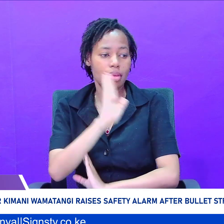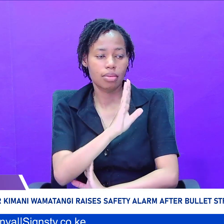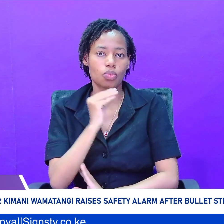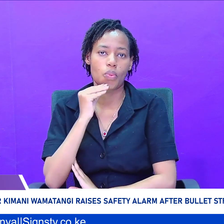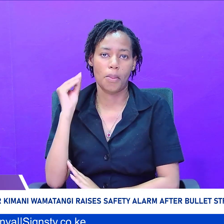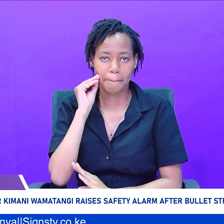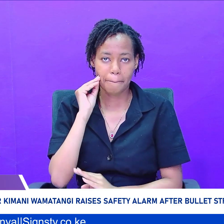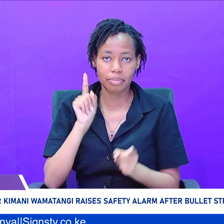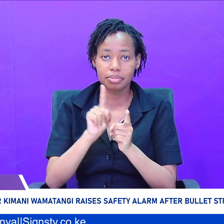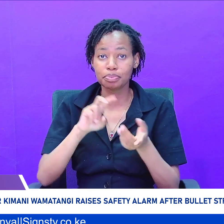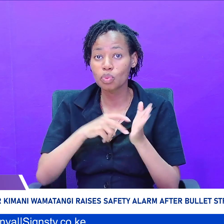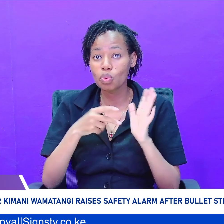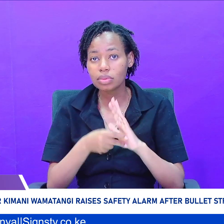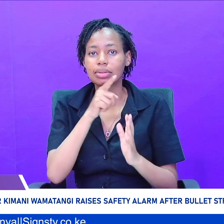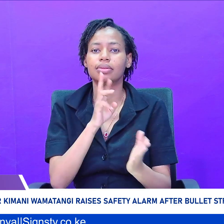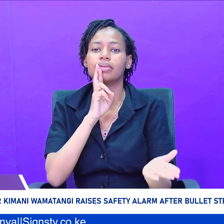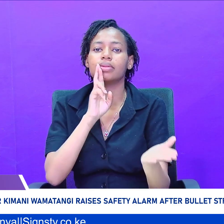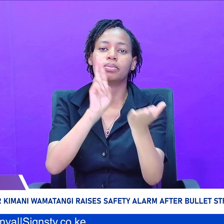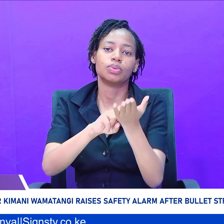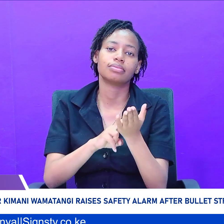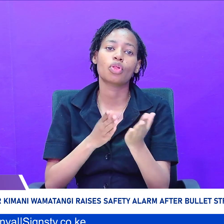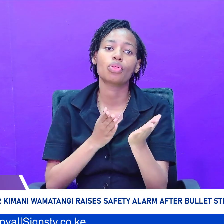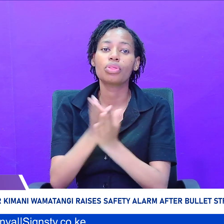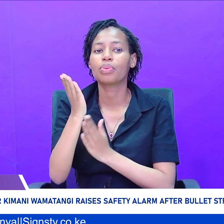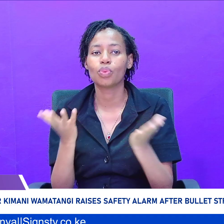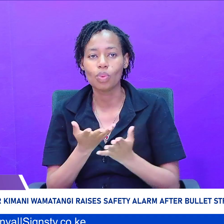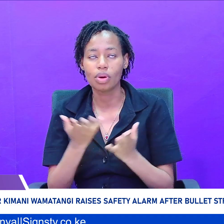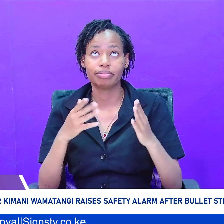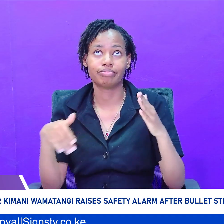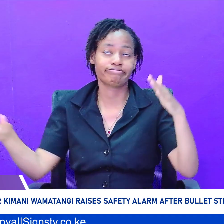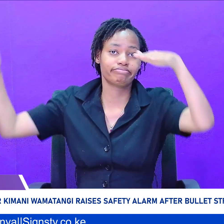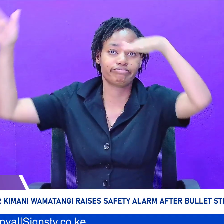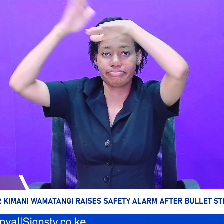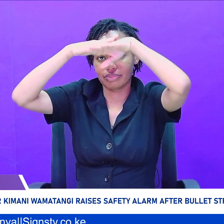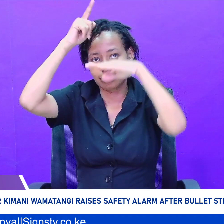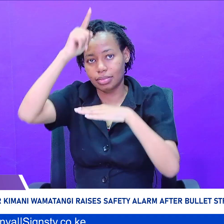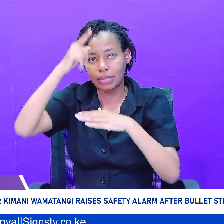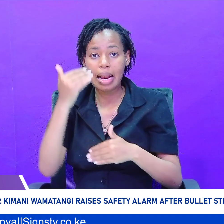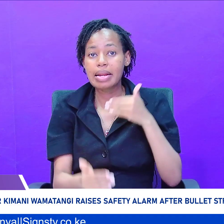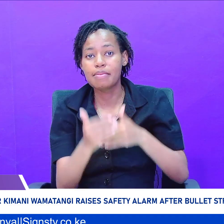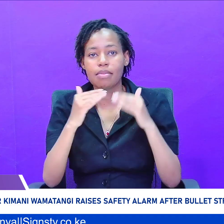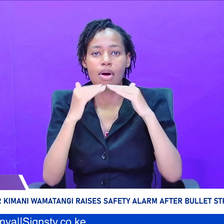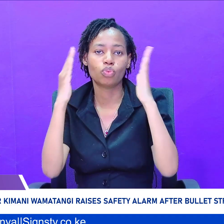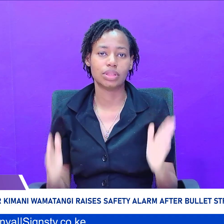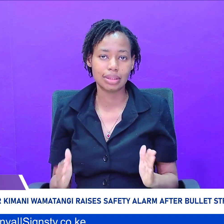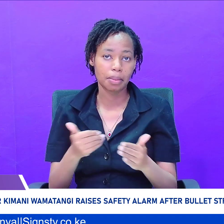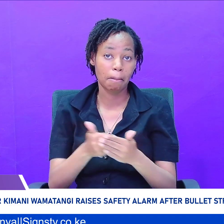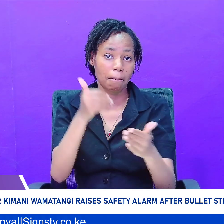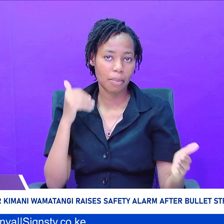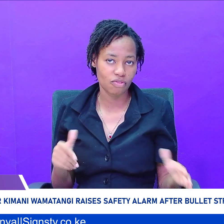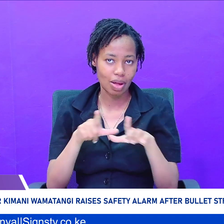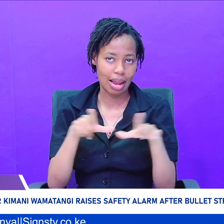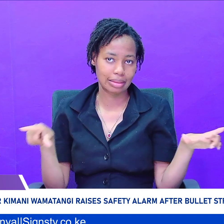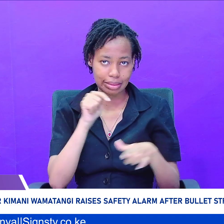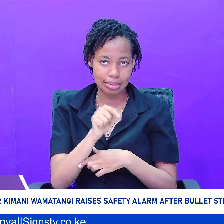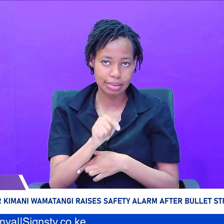his home. This projectile reportedly tore through the rooftop of a neighbor's house